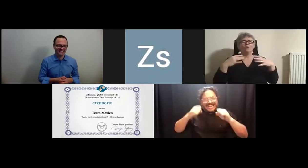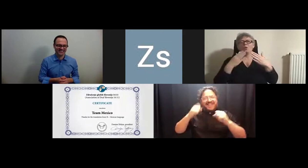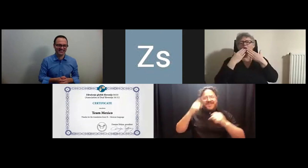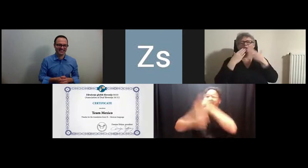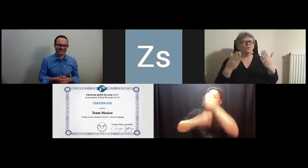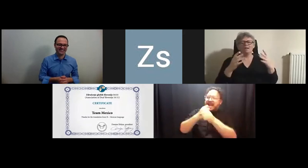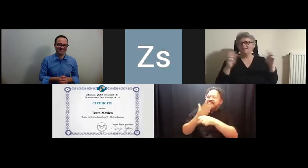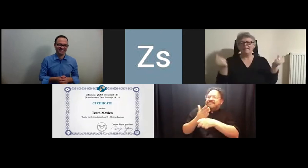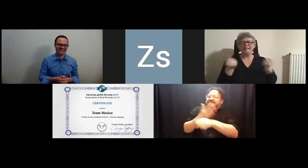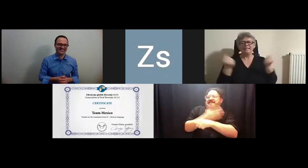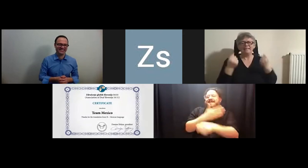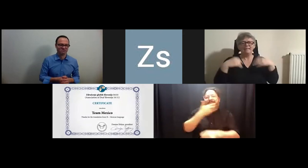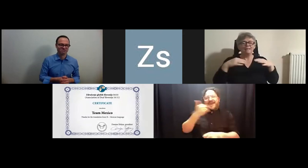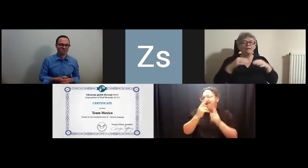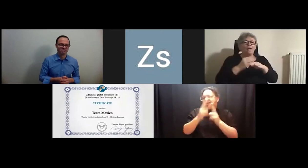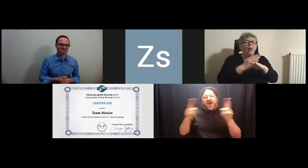organizing this all.